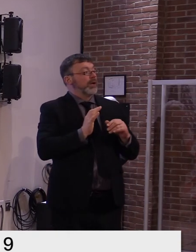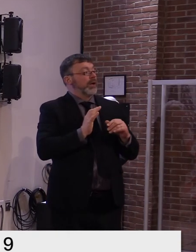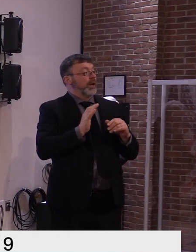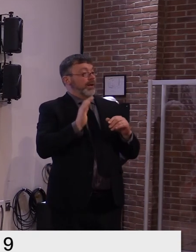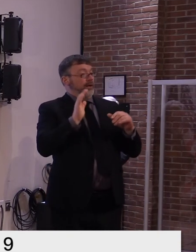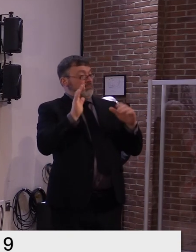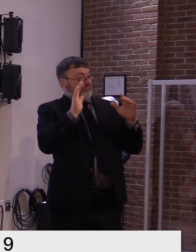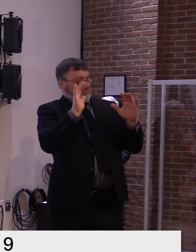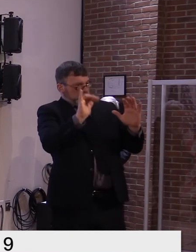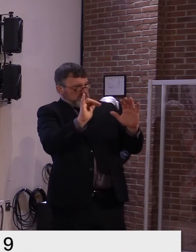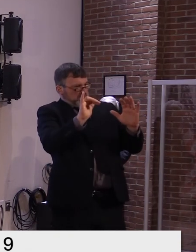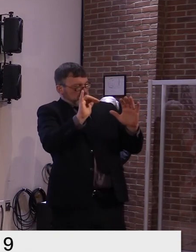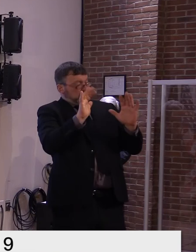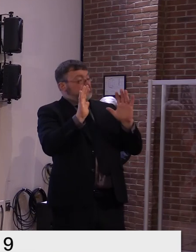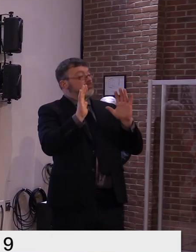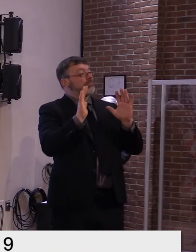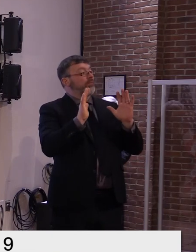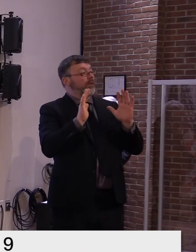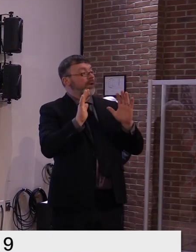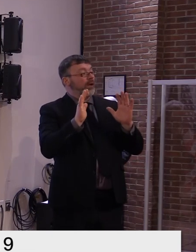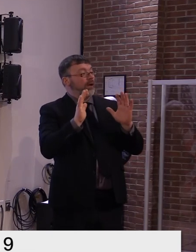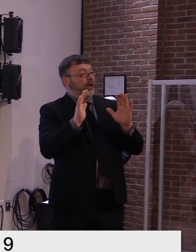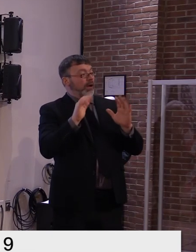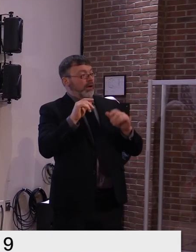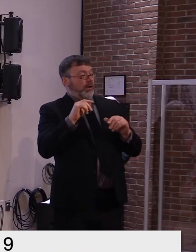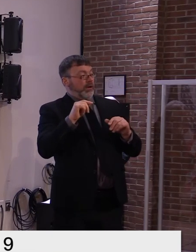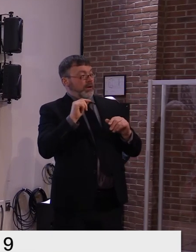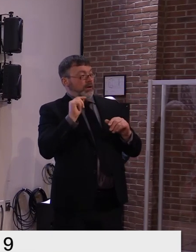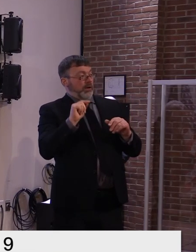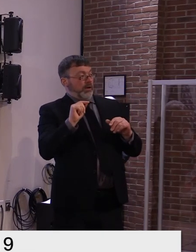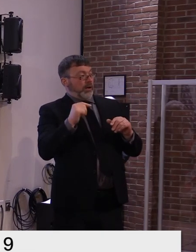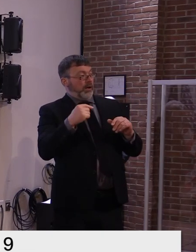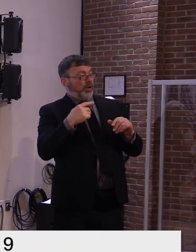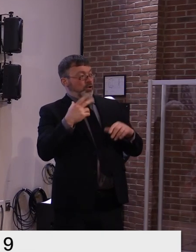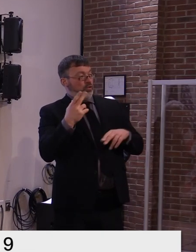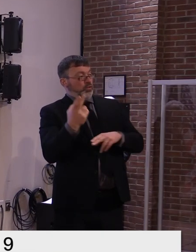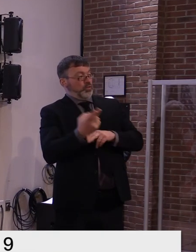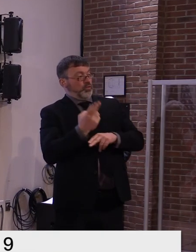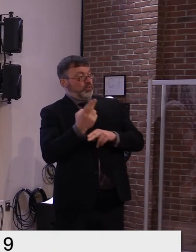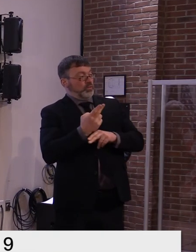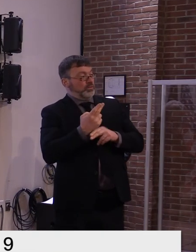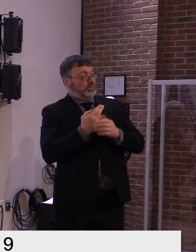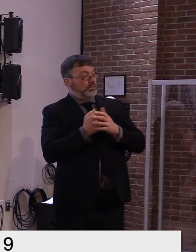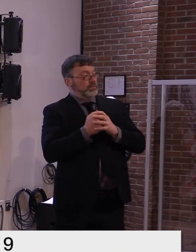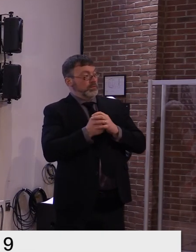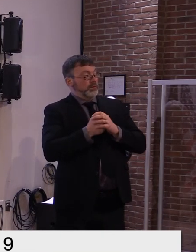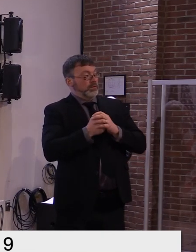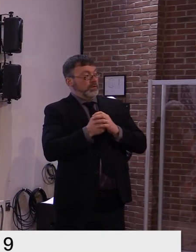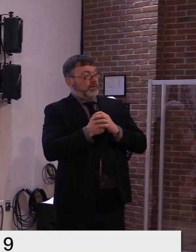real disease we're using it for, a vaccine for the population at large.